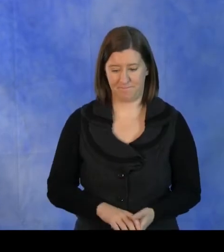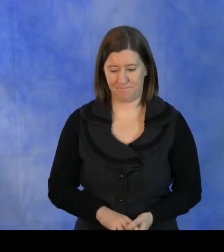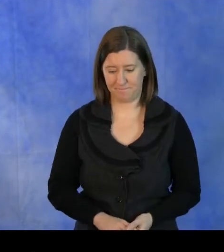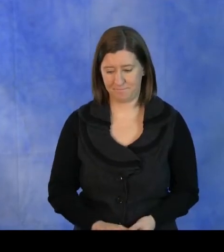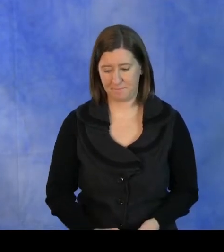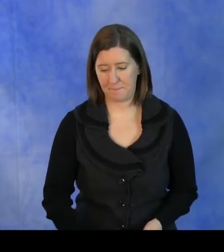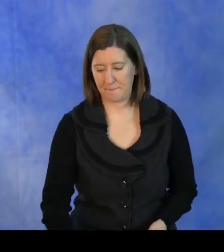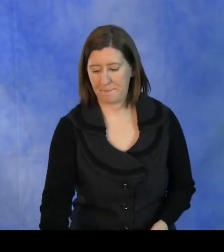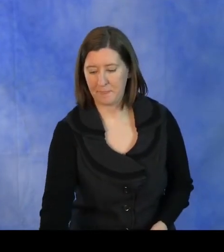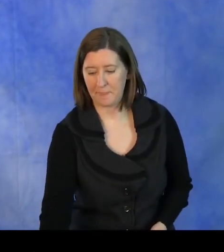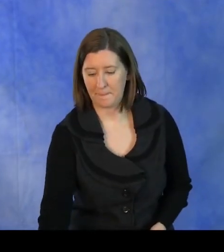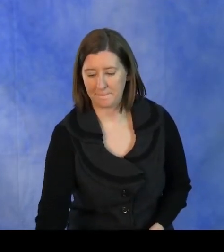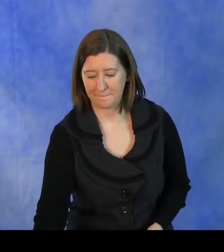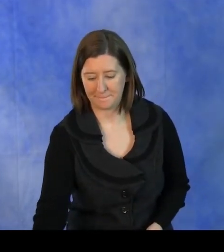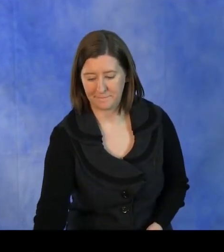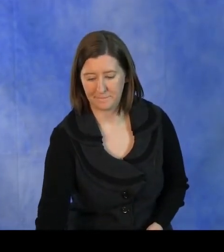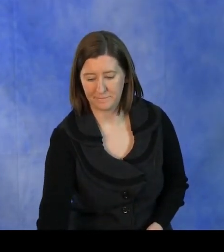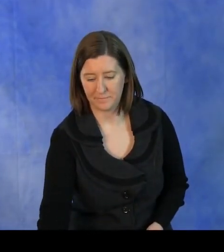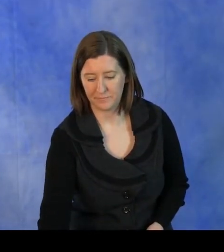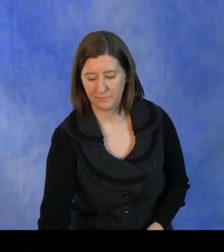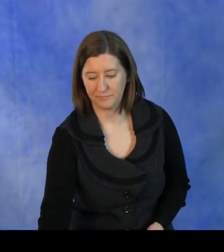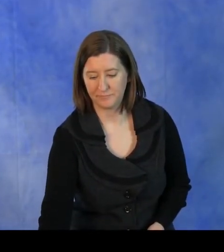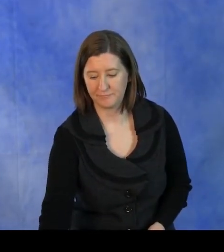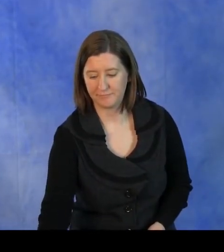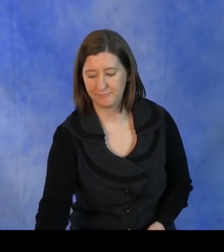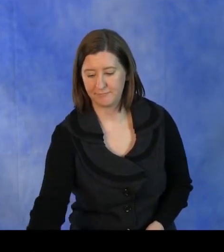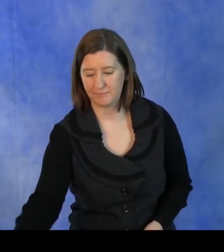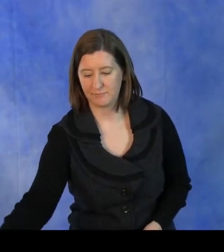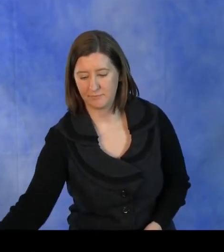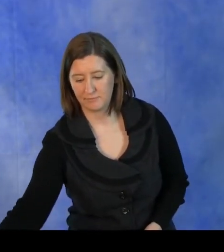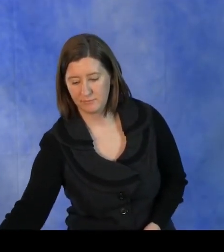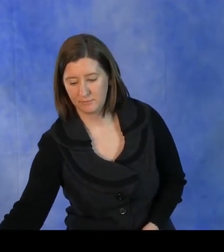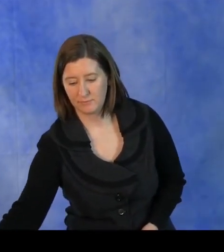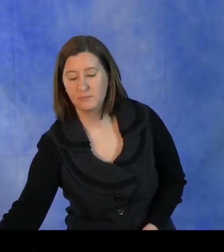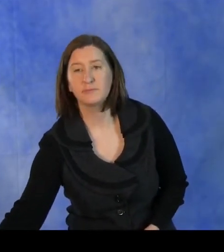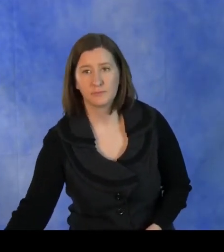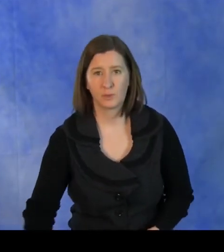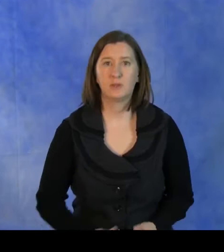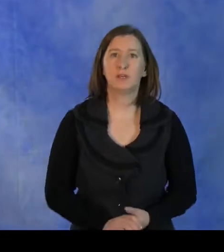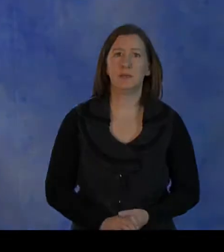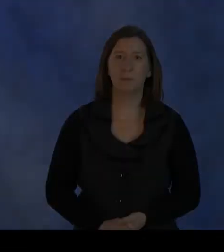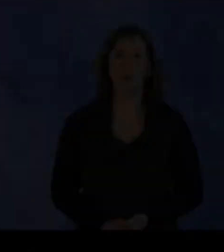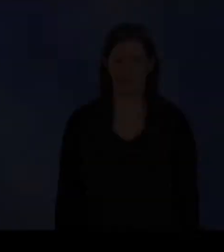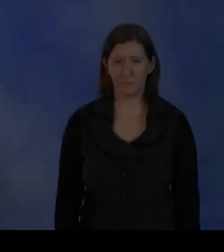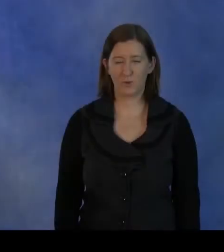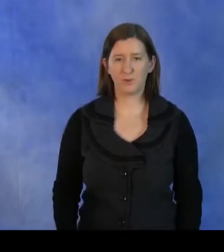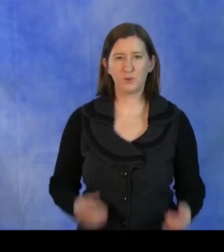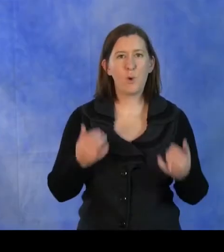that's mental flexibility, that part of EF.